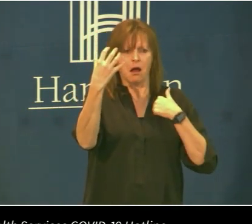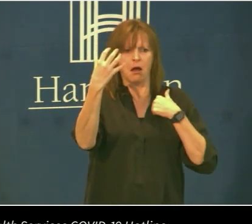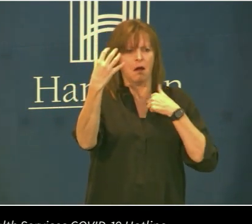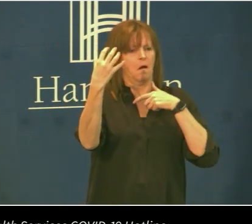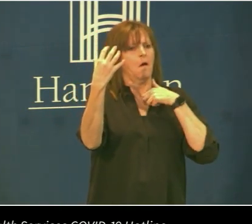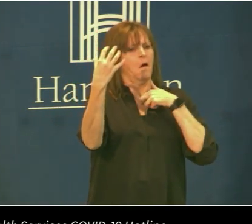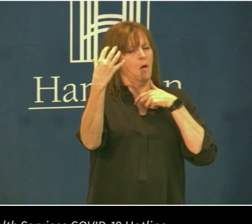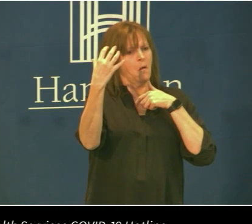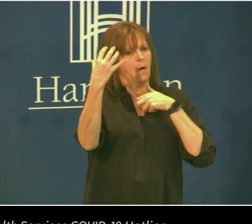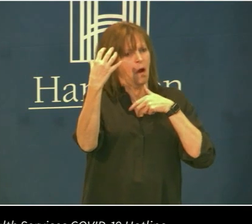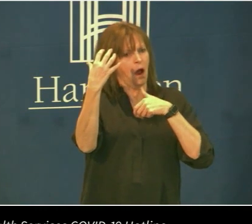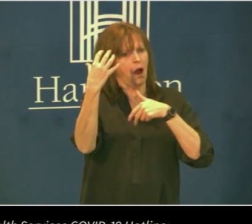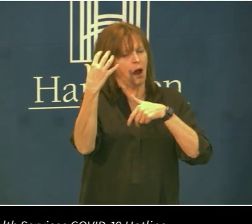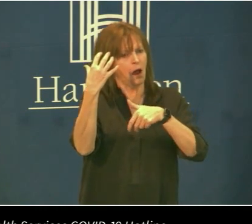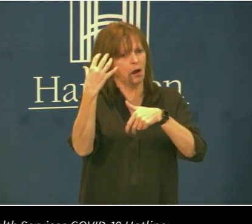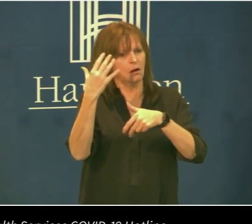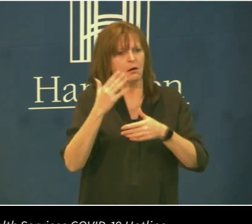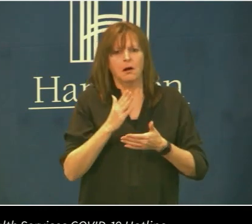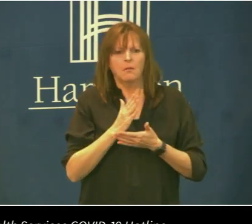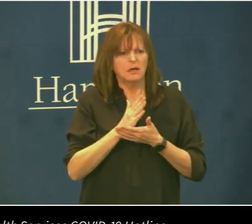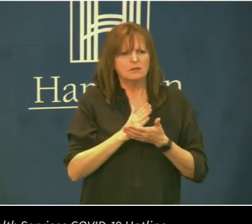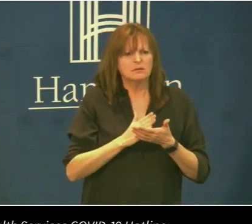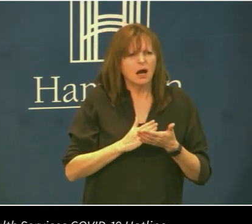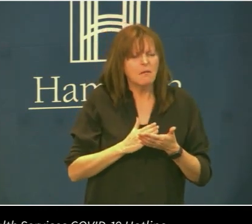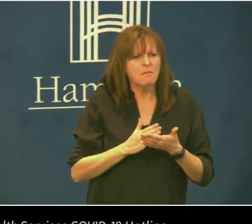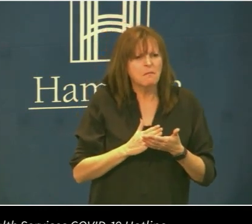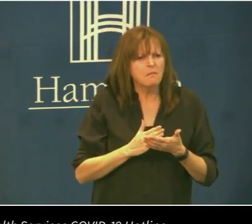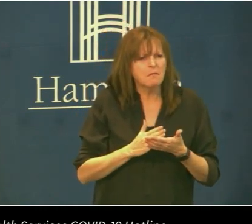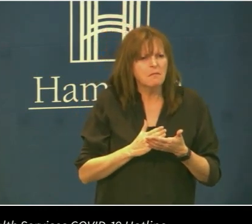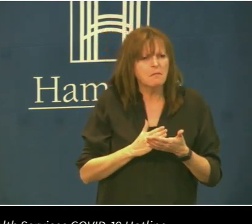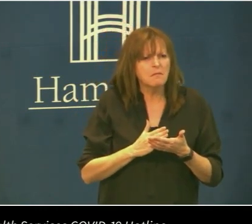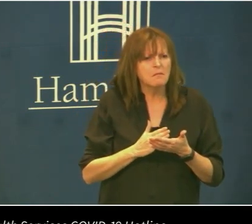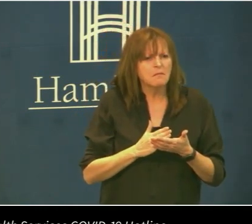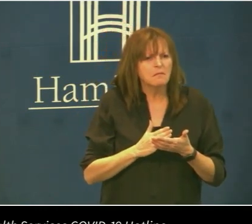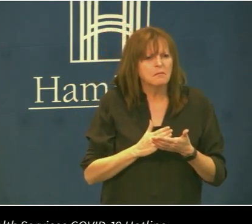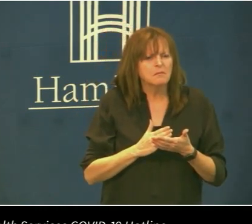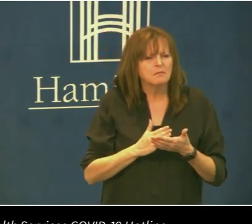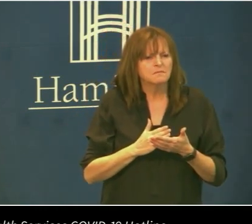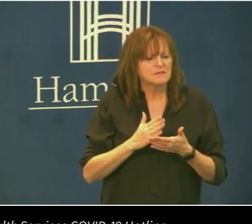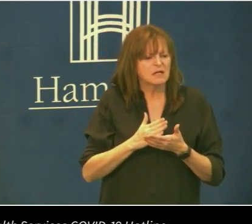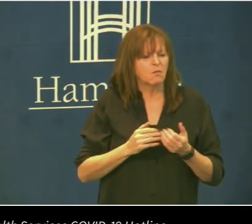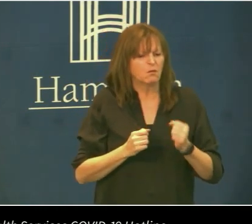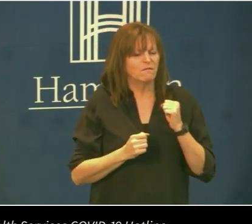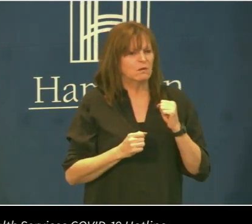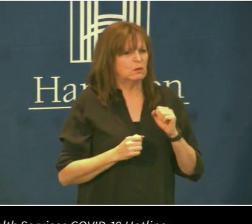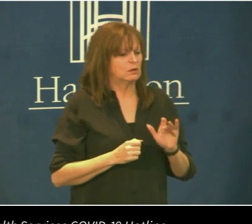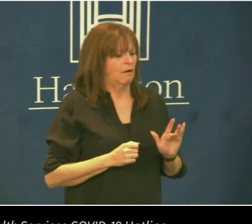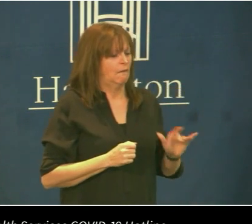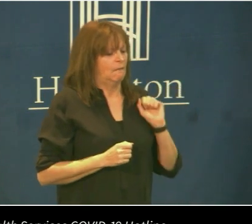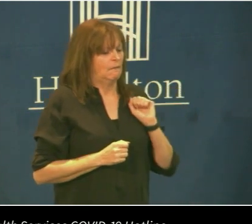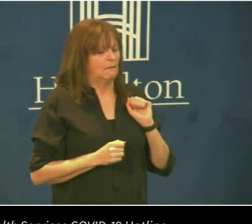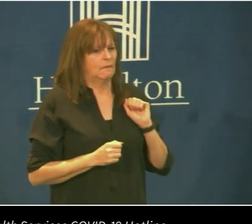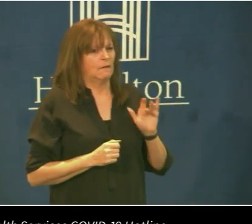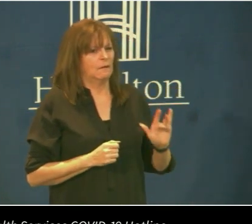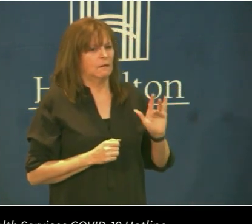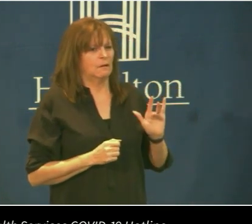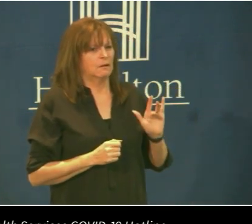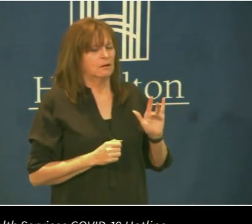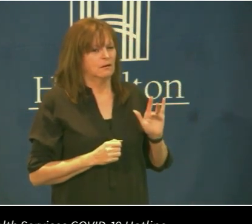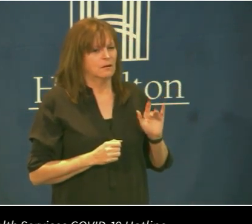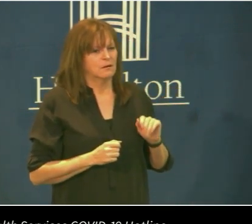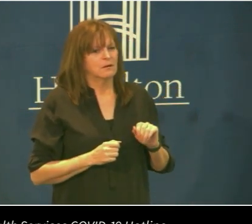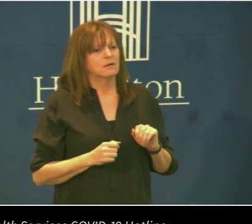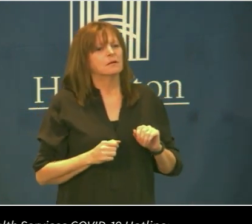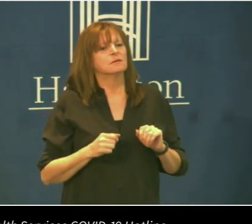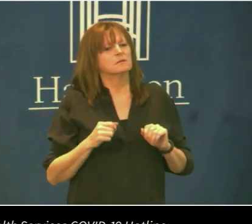not need to touch them to activate the crosswalk lights. The reprogrammed signals will be in high priority, high pedestrian areas, such